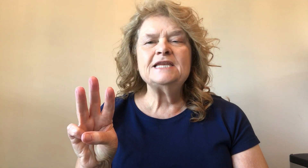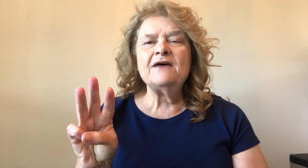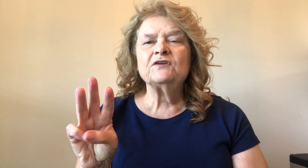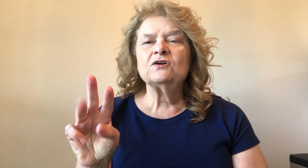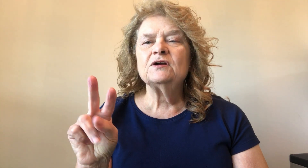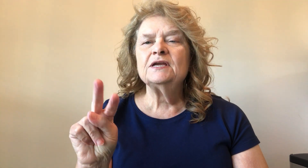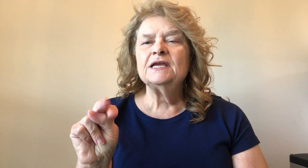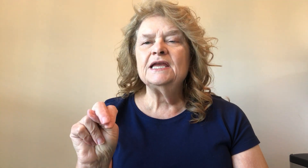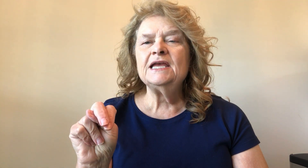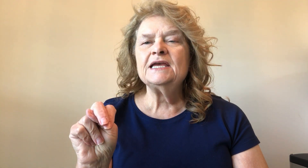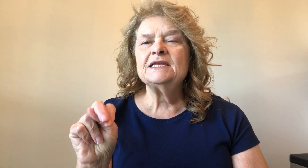Never,